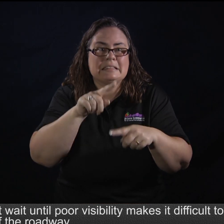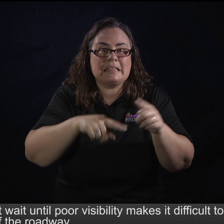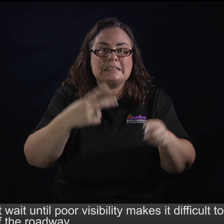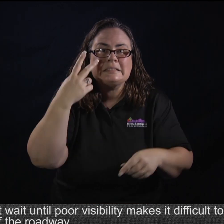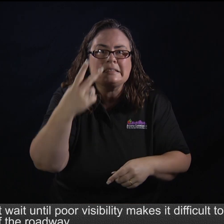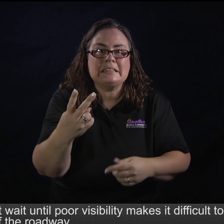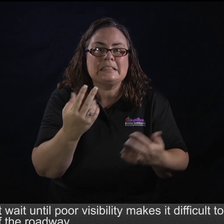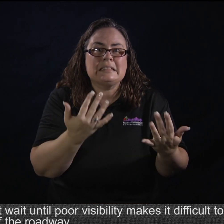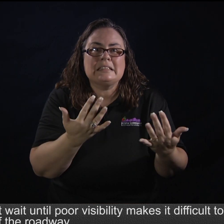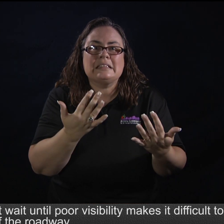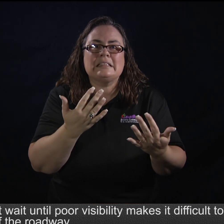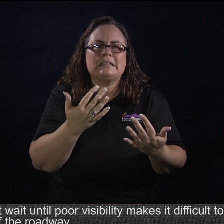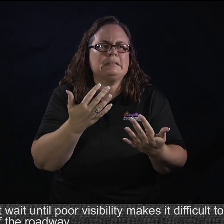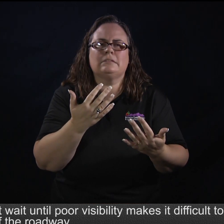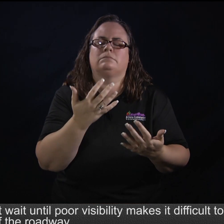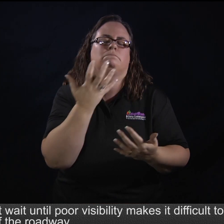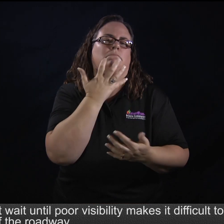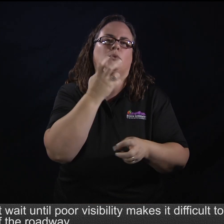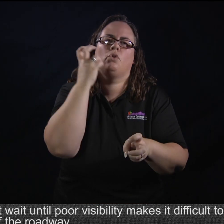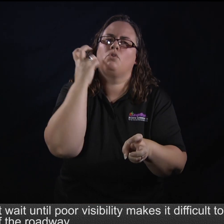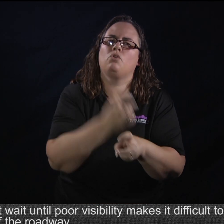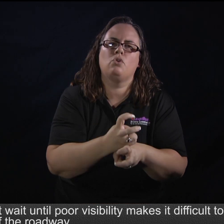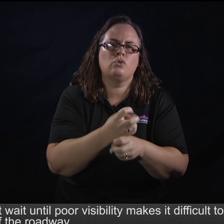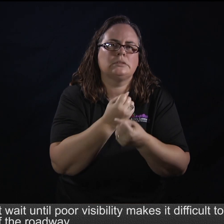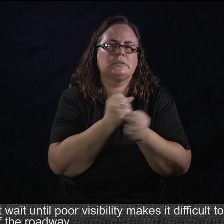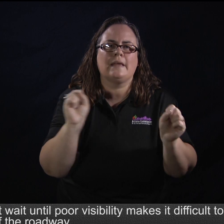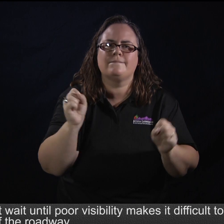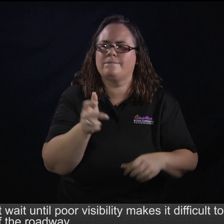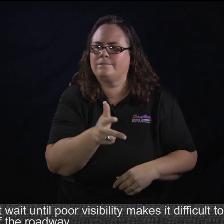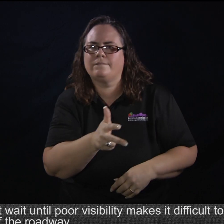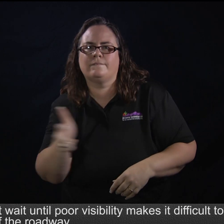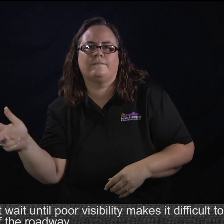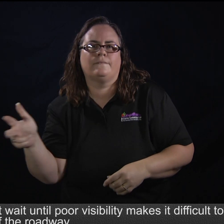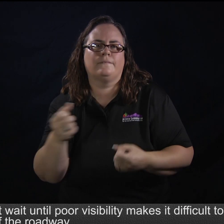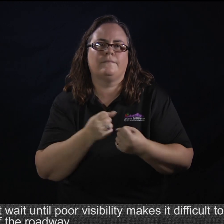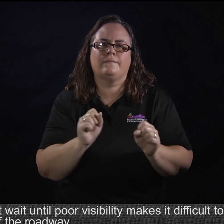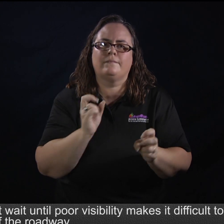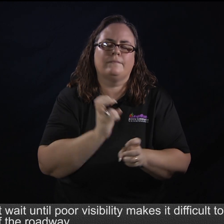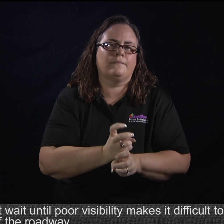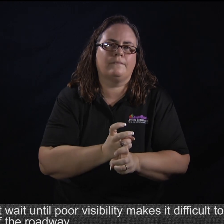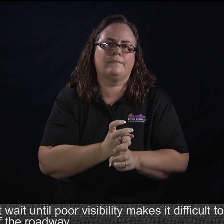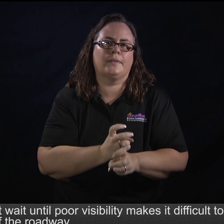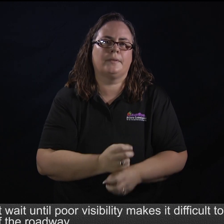Do not wait until poor visibility makes it difficult to safely pull off the roadway.